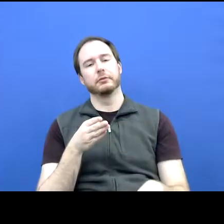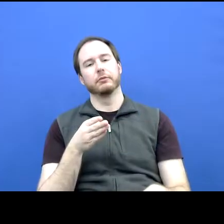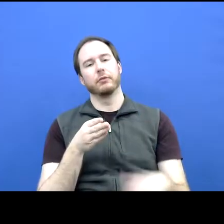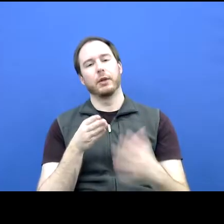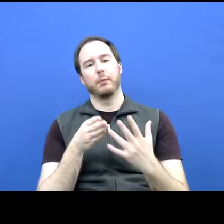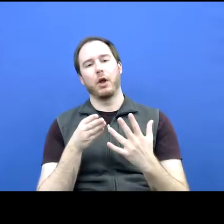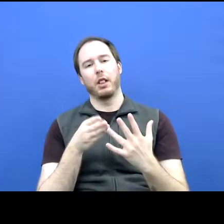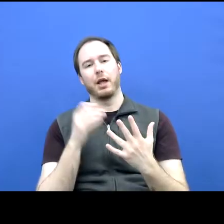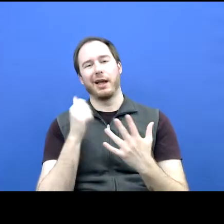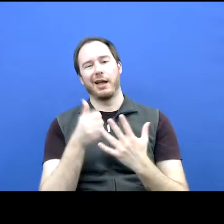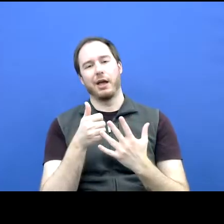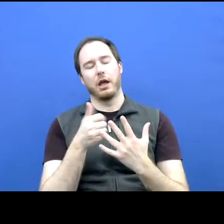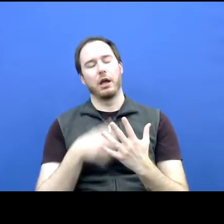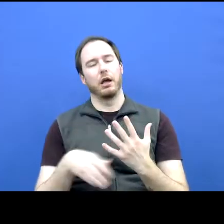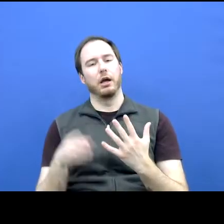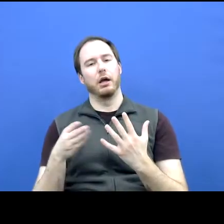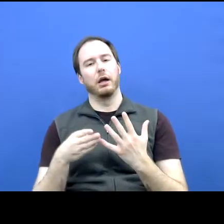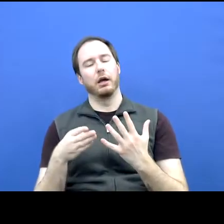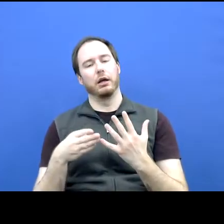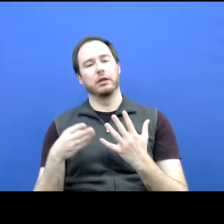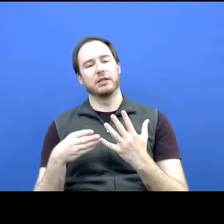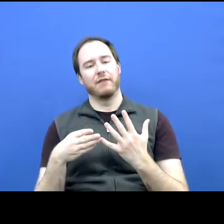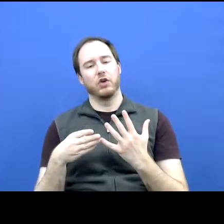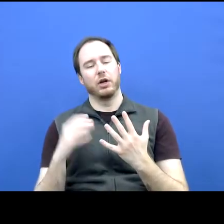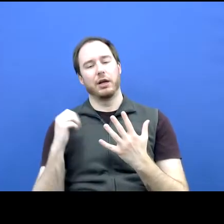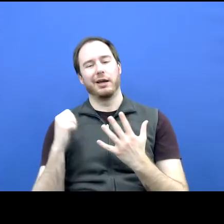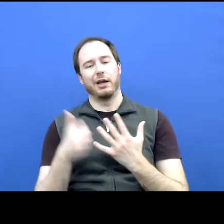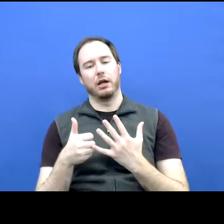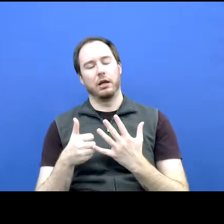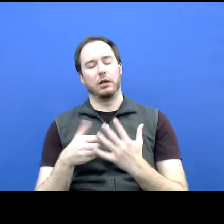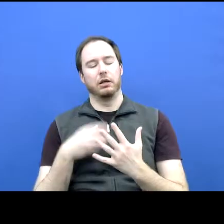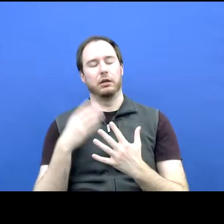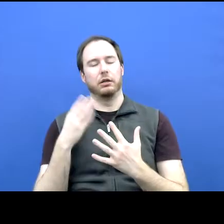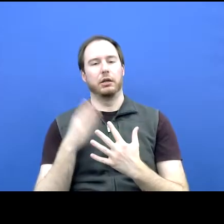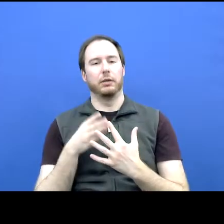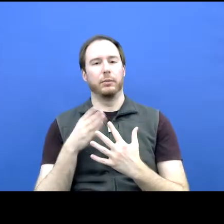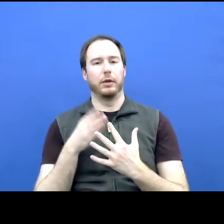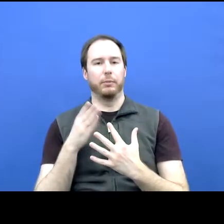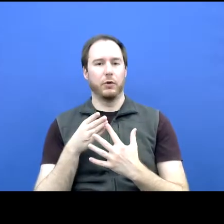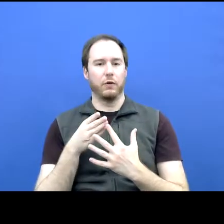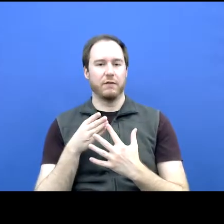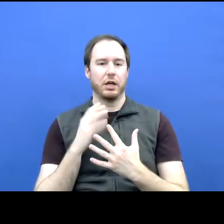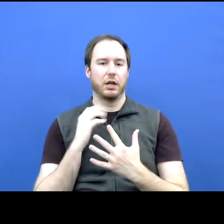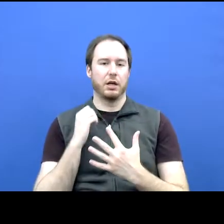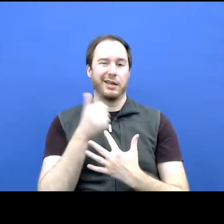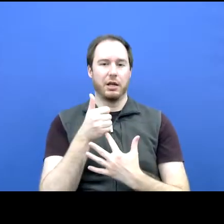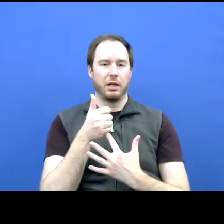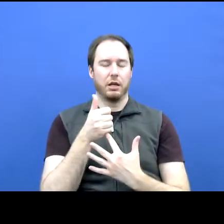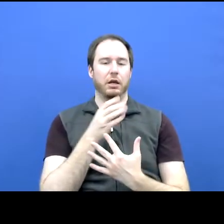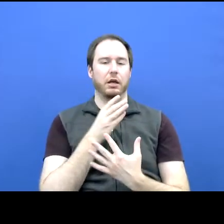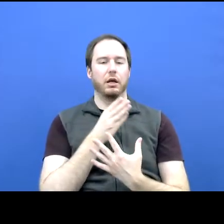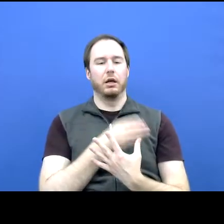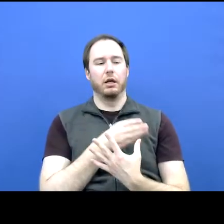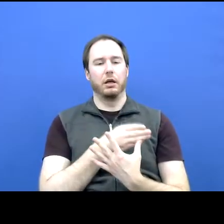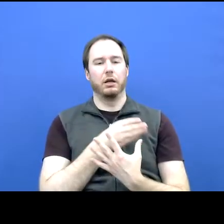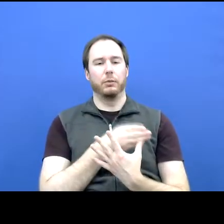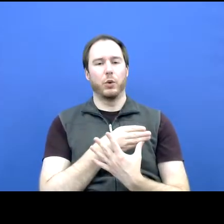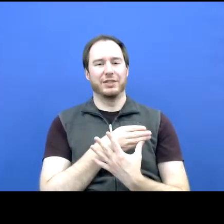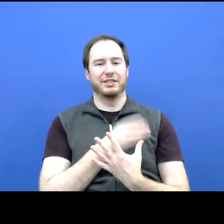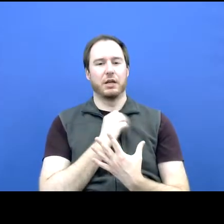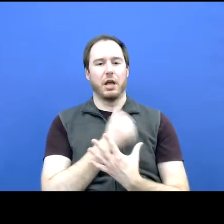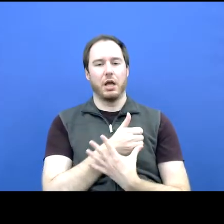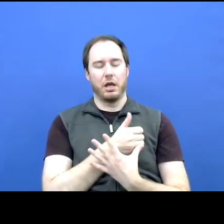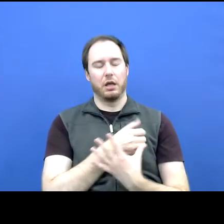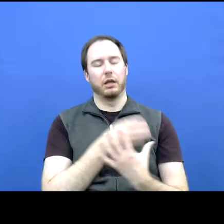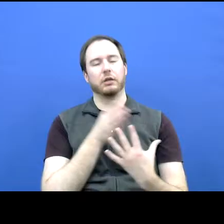Councilmember Barley, Aye. Councilmember Stafford, Aye. Councilmember Safranek, Aye. Councilmember